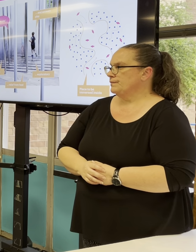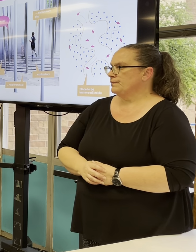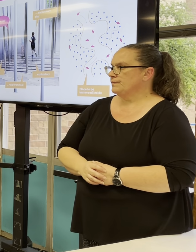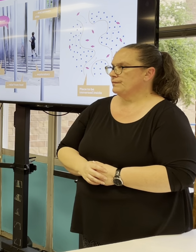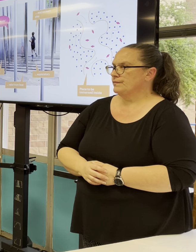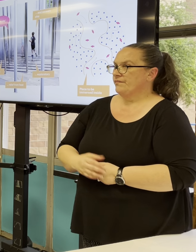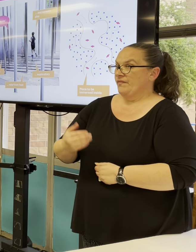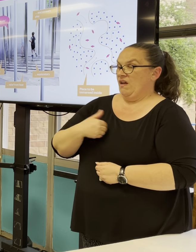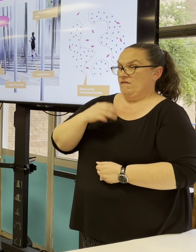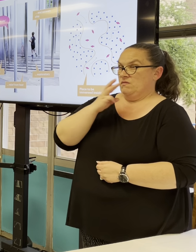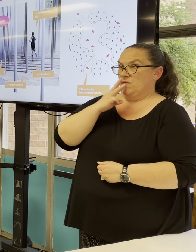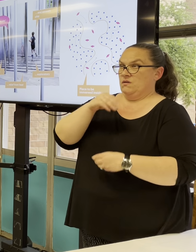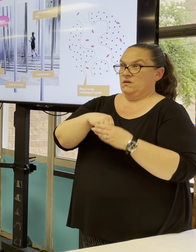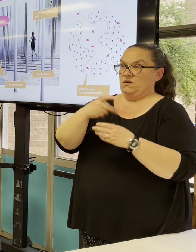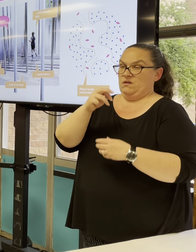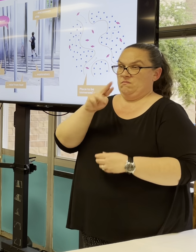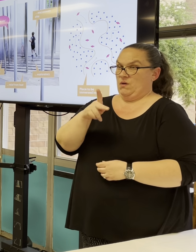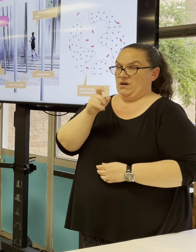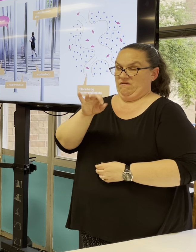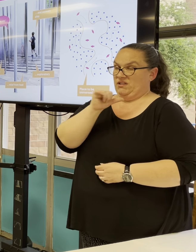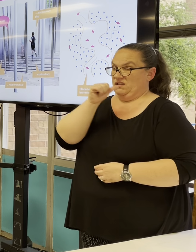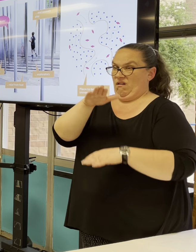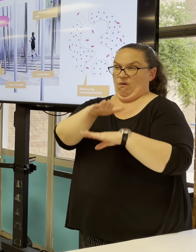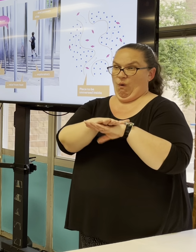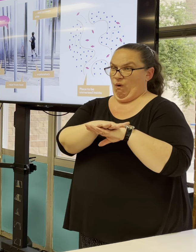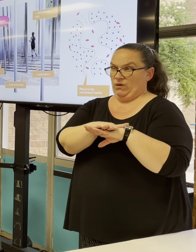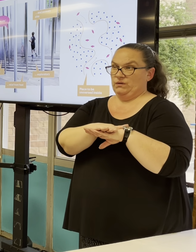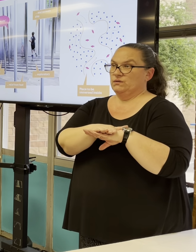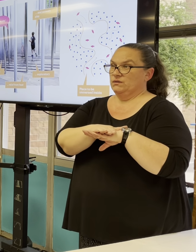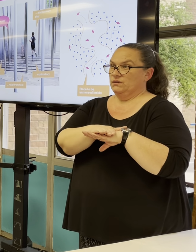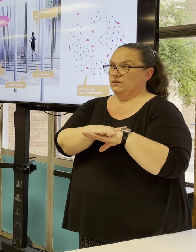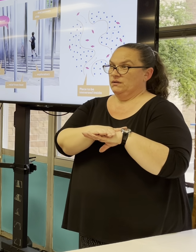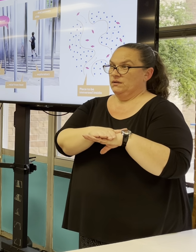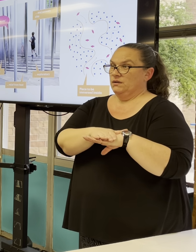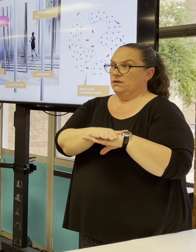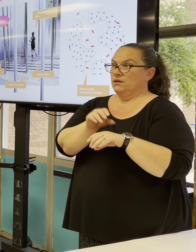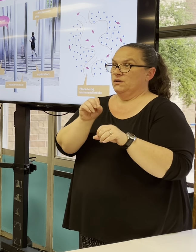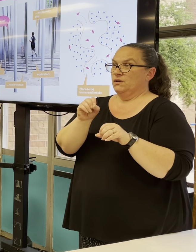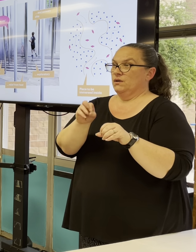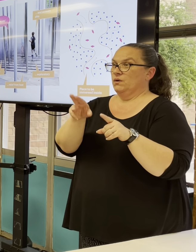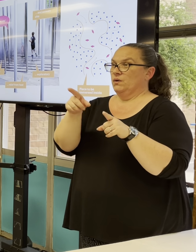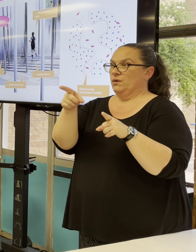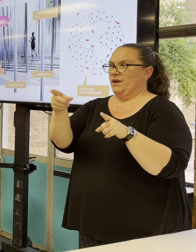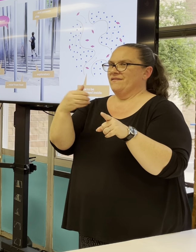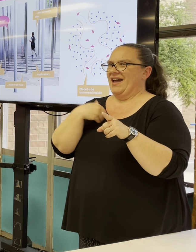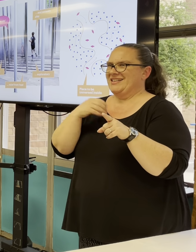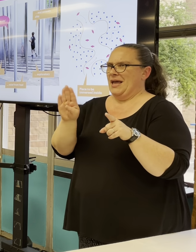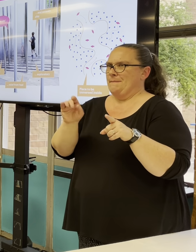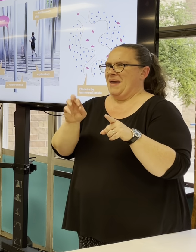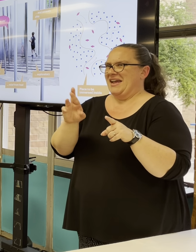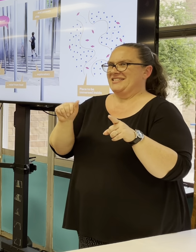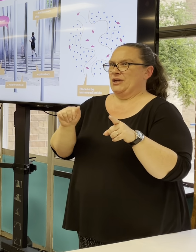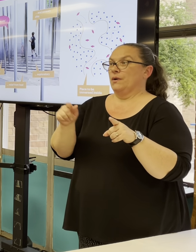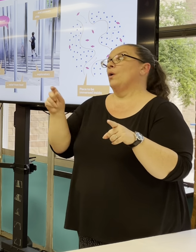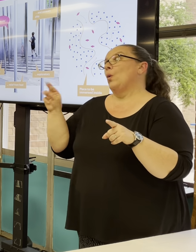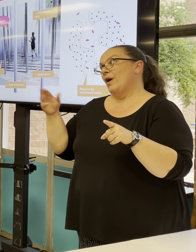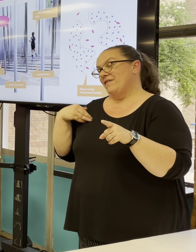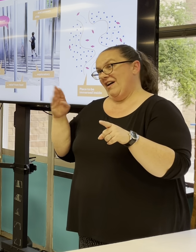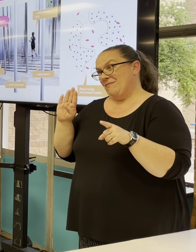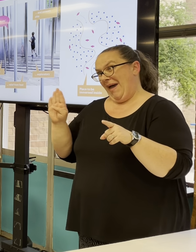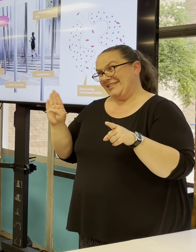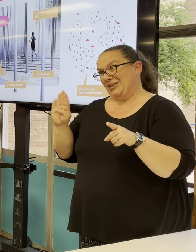water feature in a park is if it's not turned on. If you're in a drought, or if it has bacteria. Or if it has